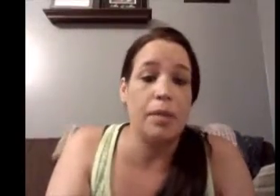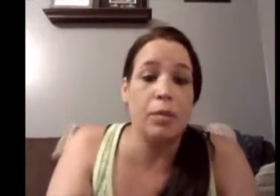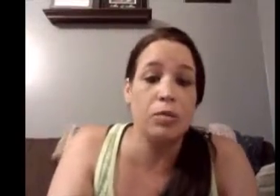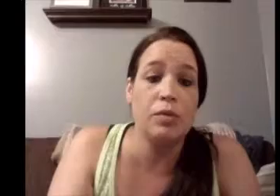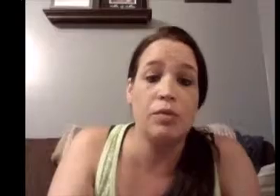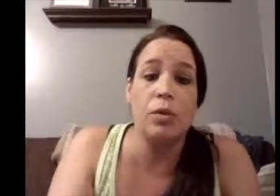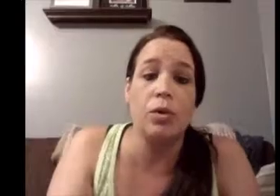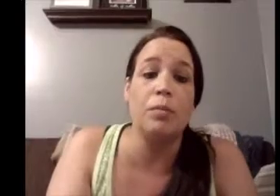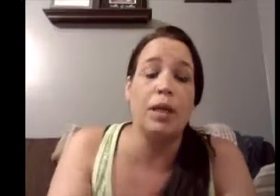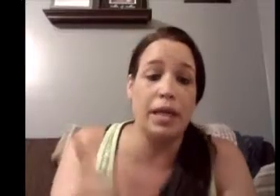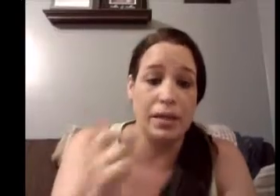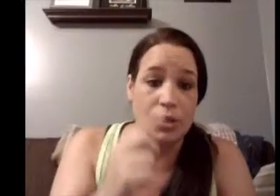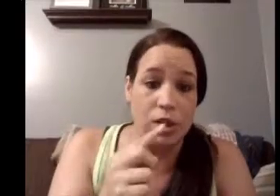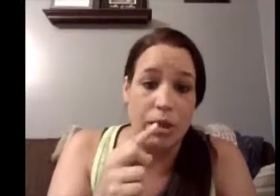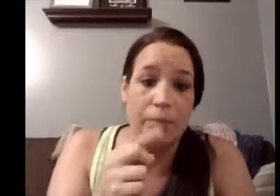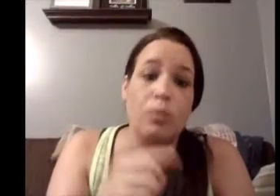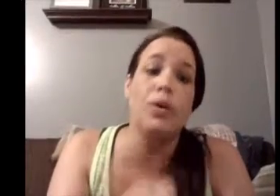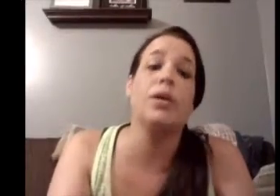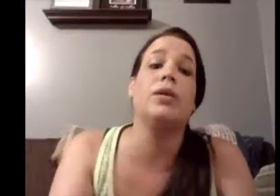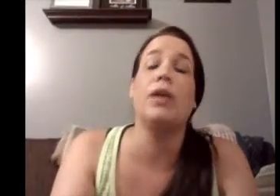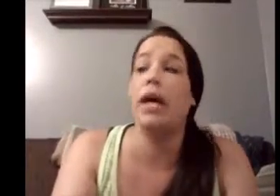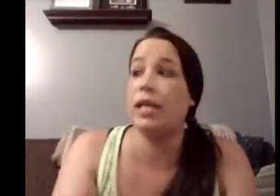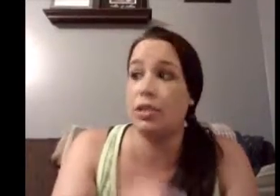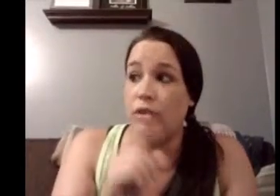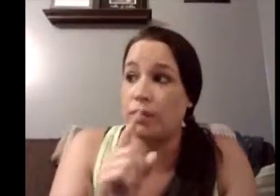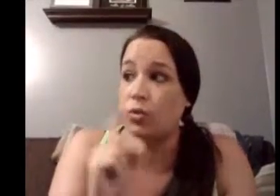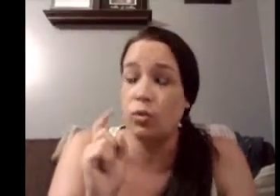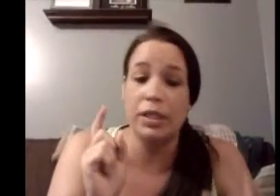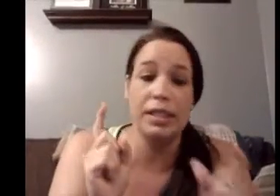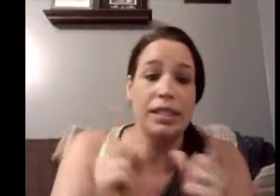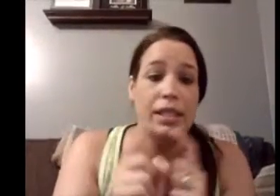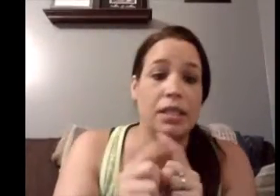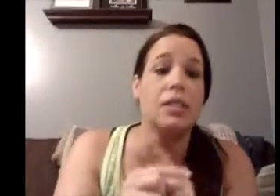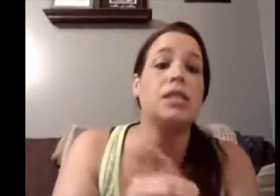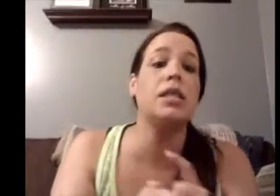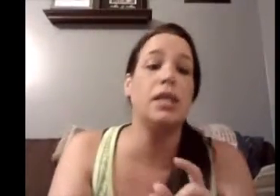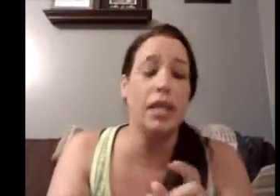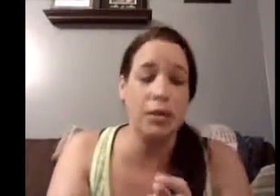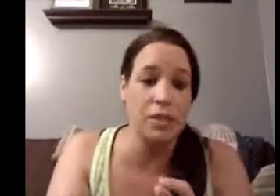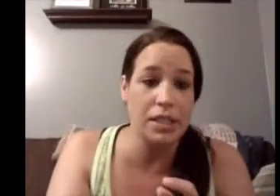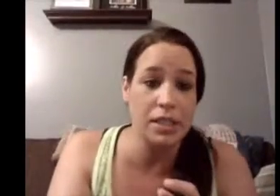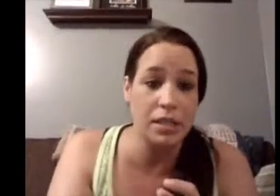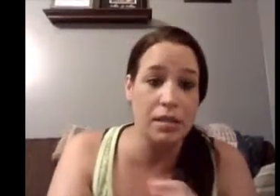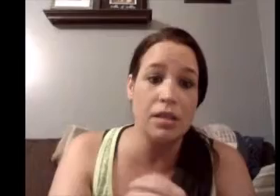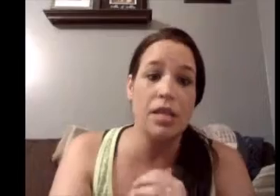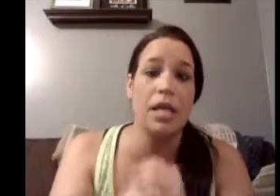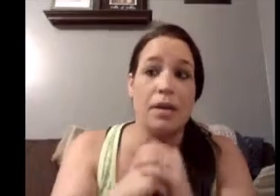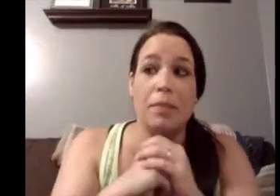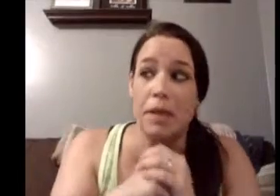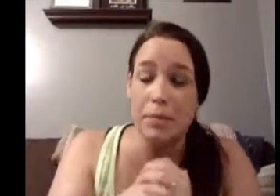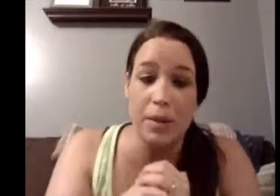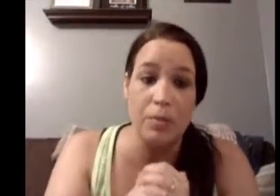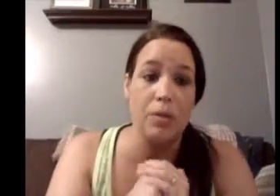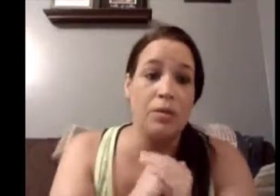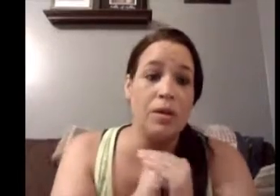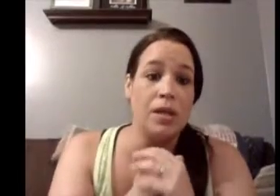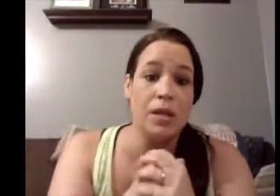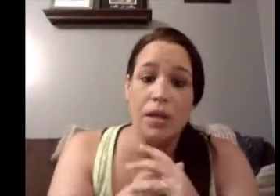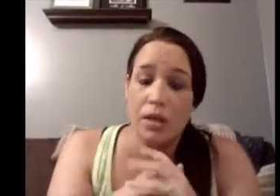was before my last job where I had to travel 26 counties and meet people